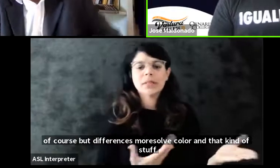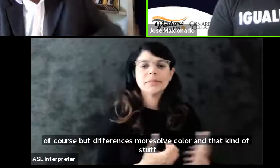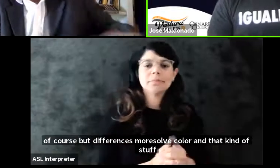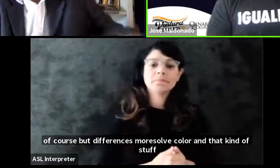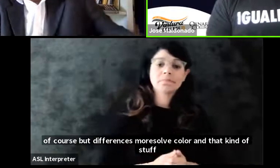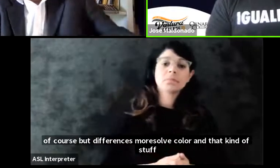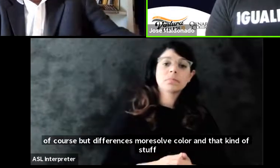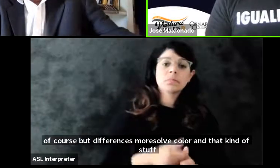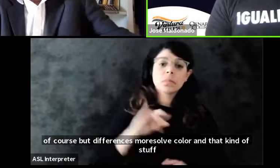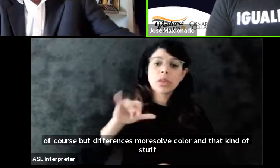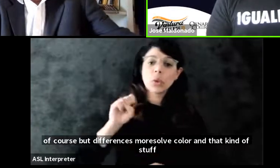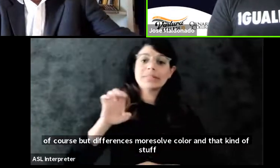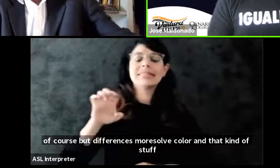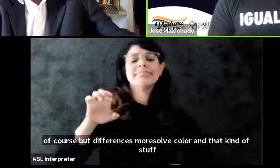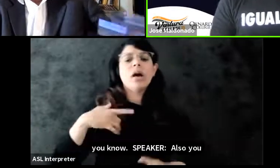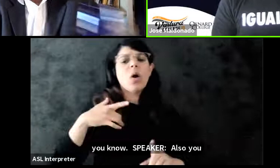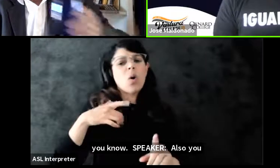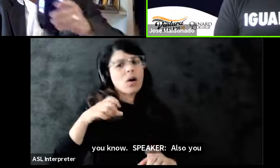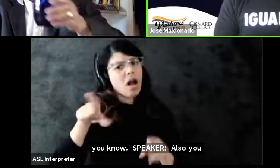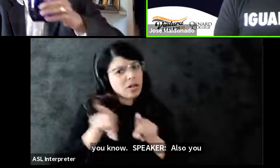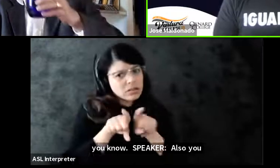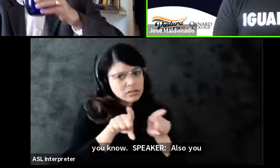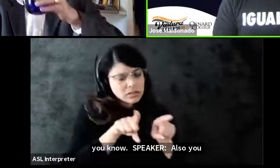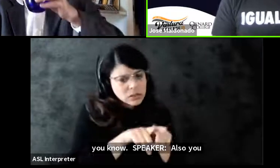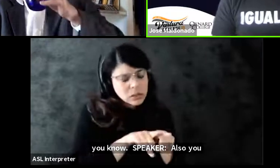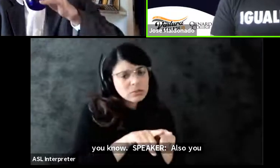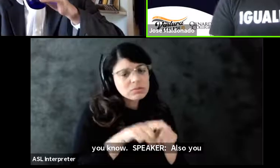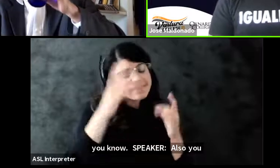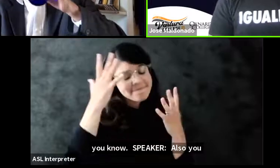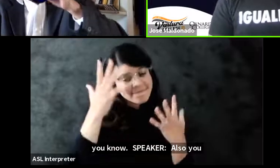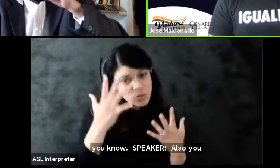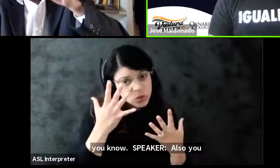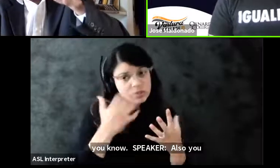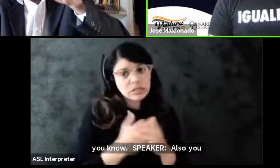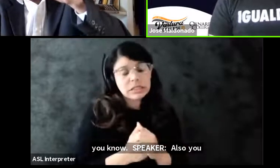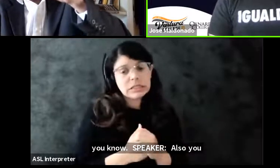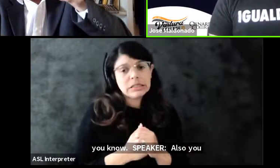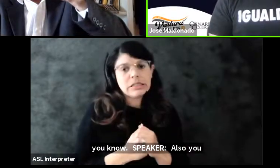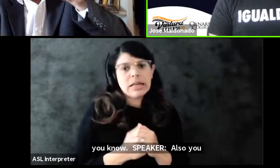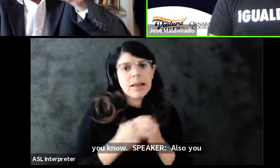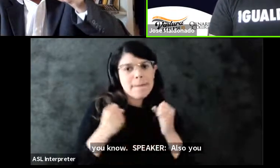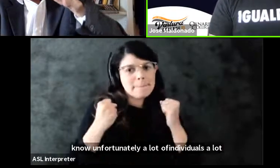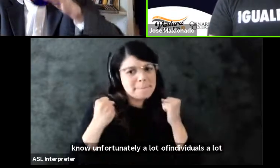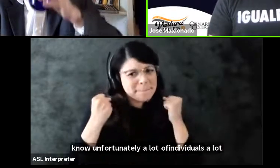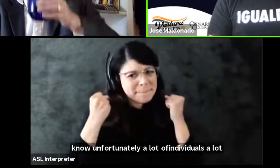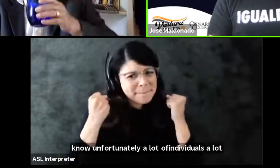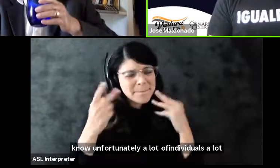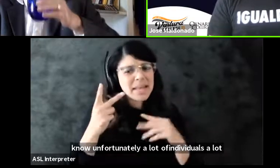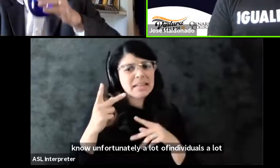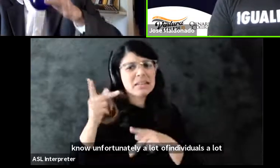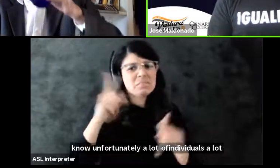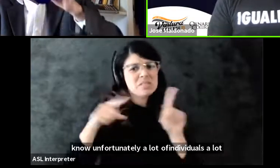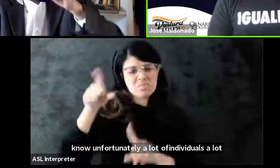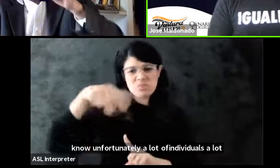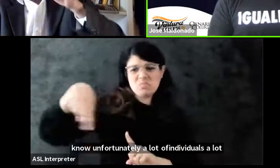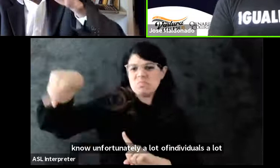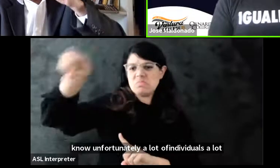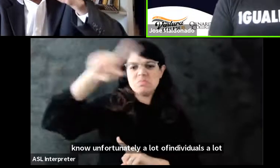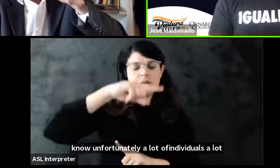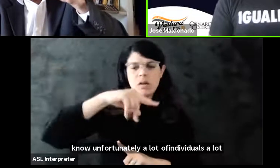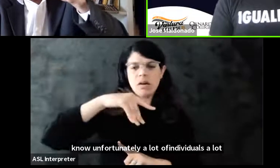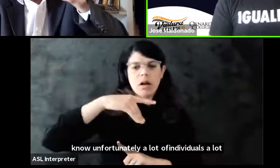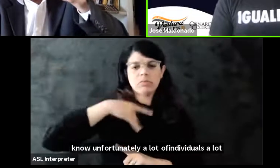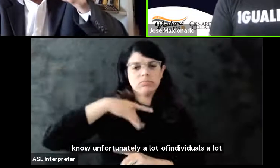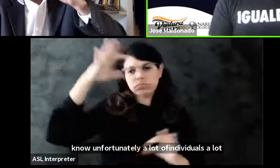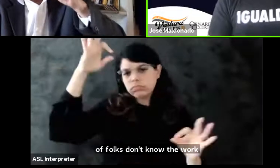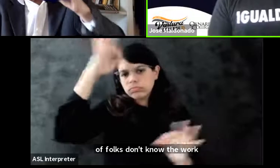of individuals, a lot of folks don't know the work that the Black and brown communities have done together